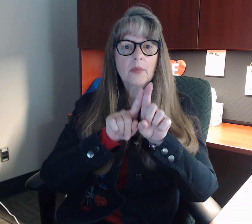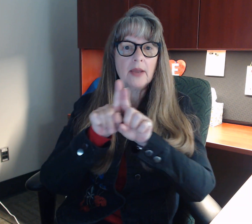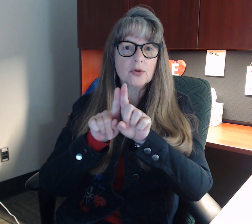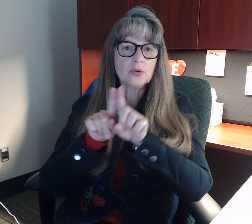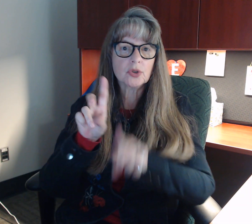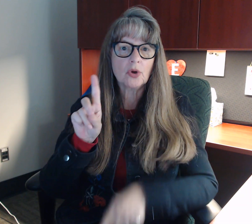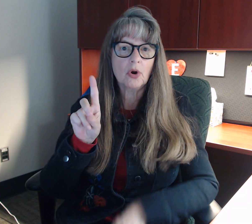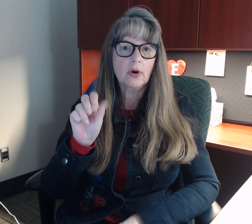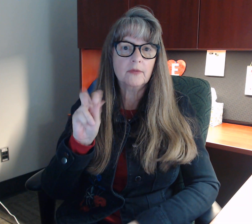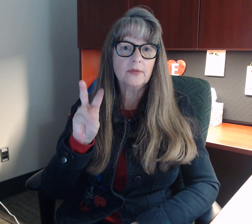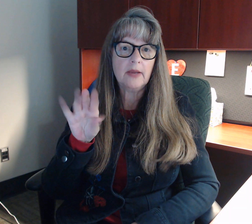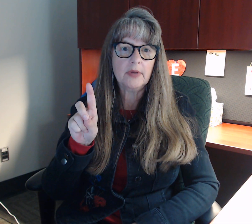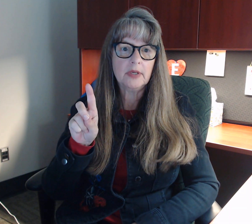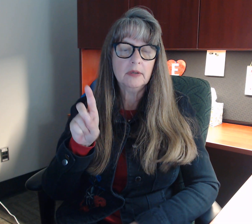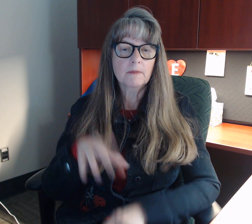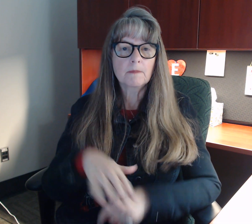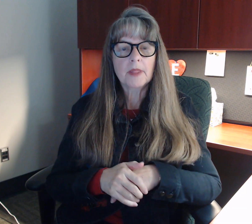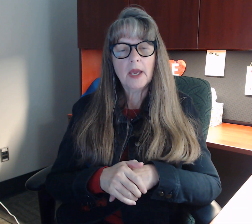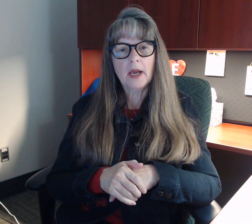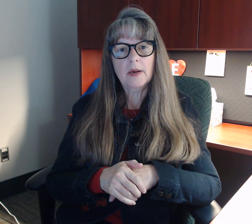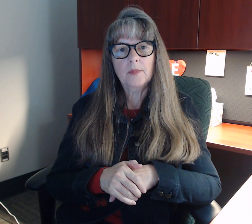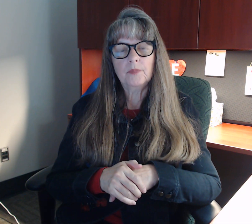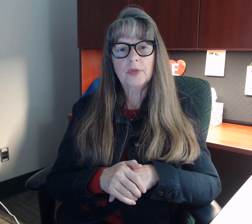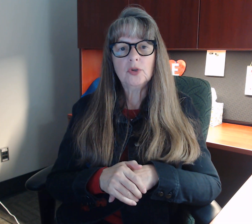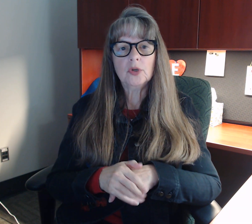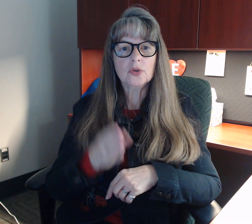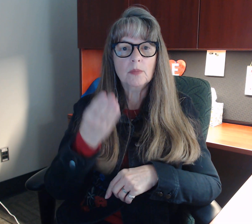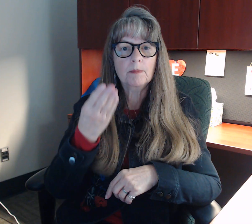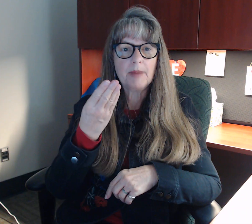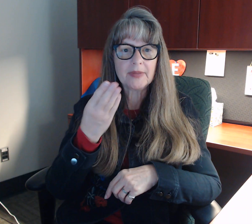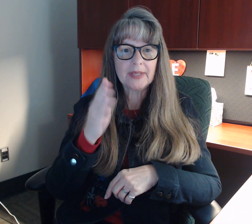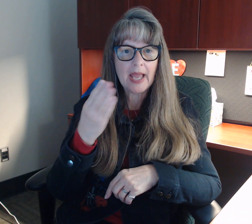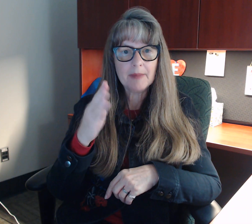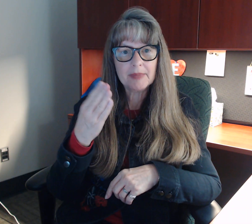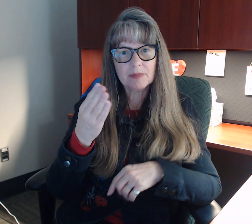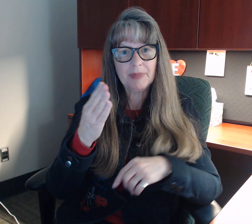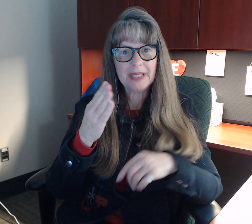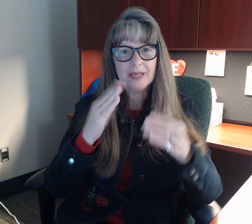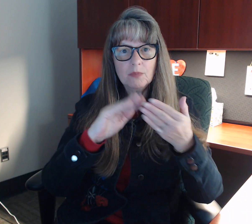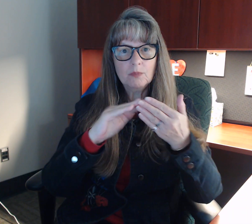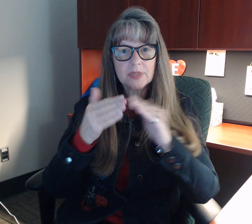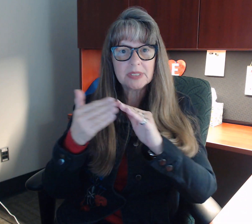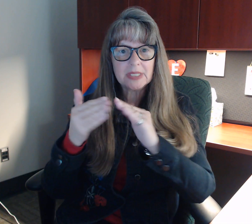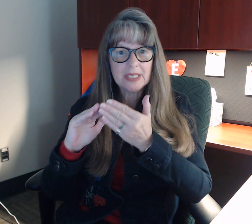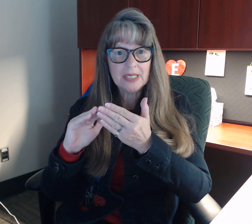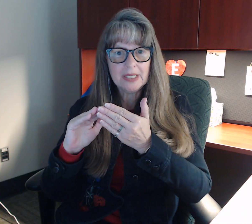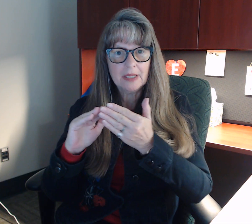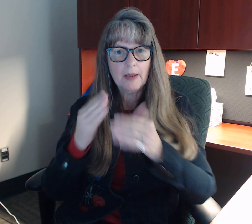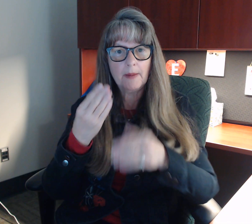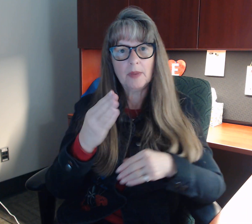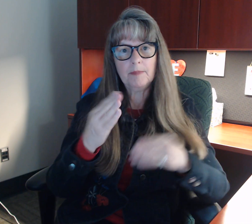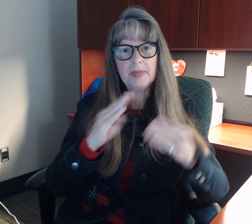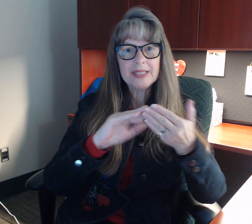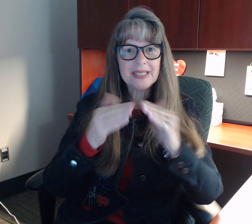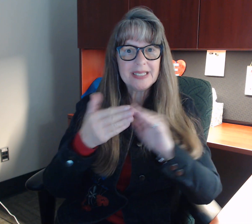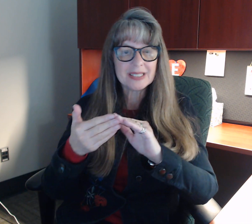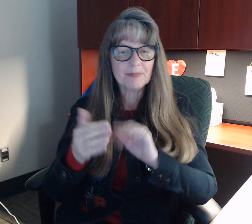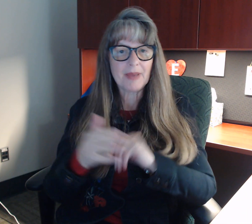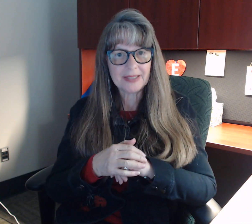do Star of David. Then you can do Bethlehem is bee city. The bee city is